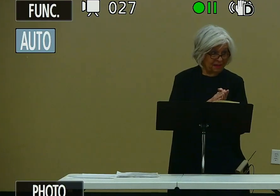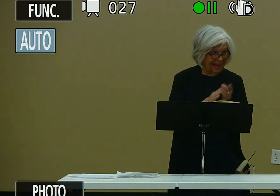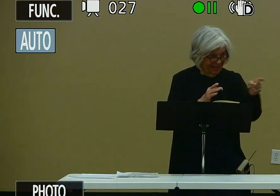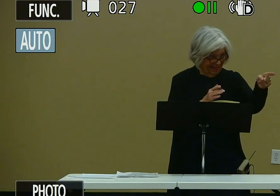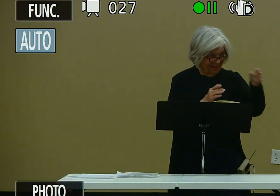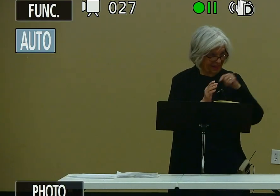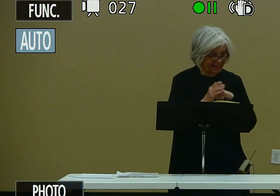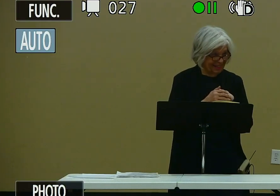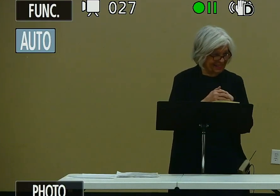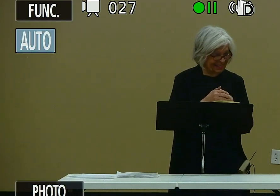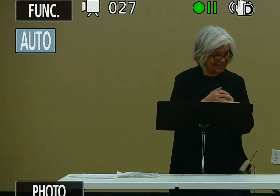Go right ahead.